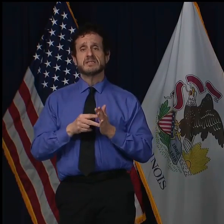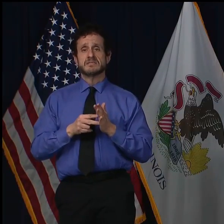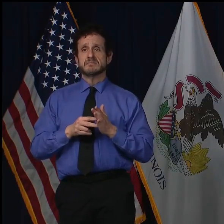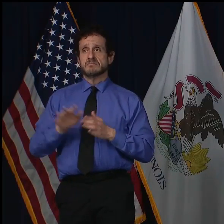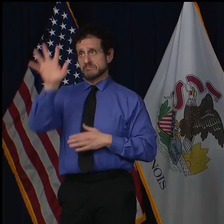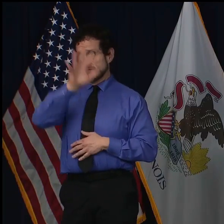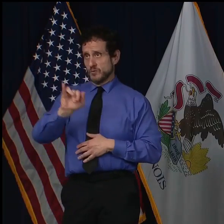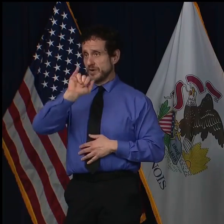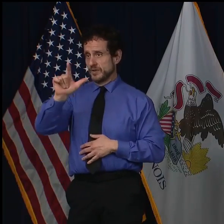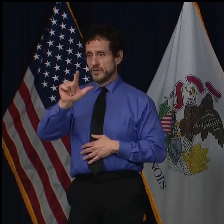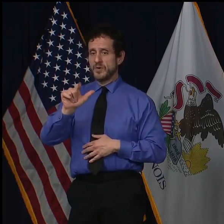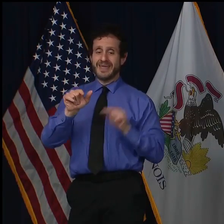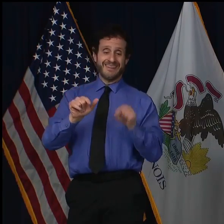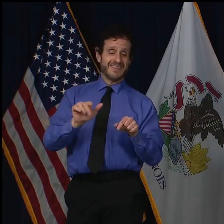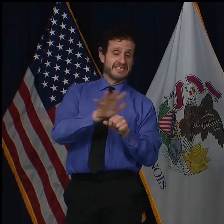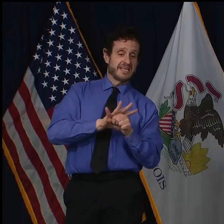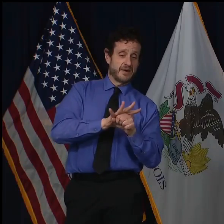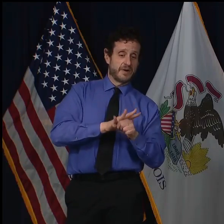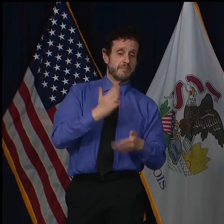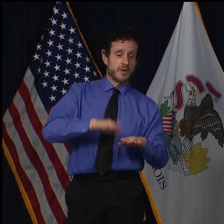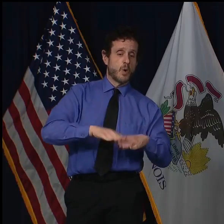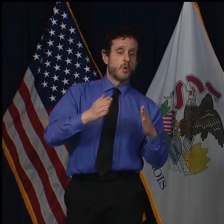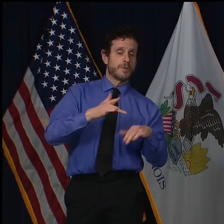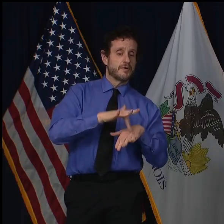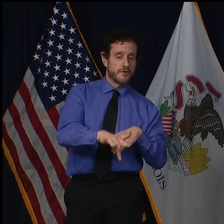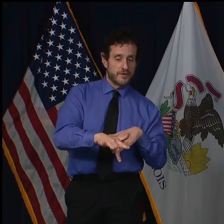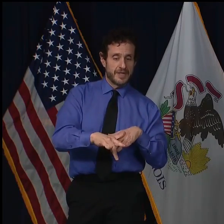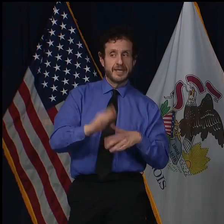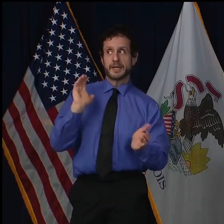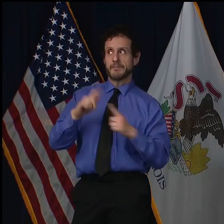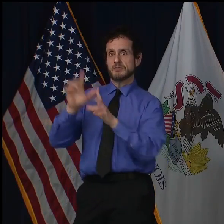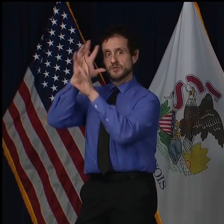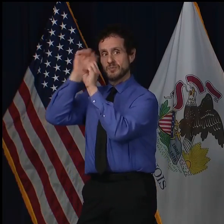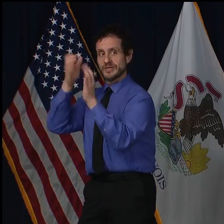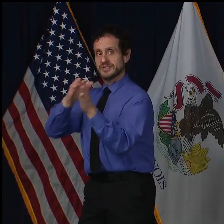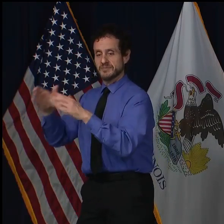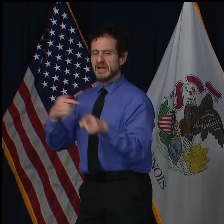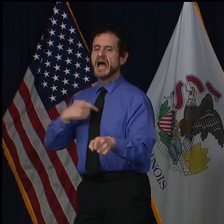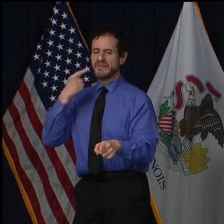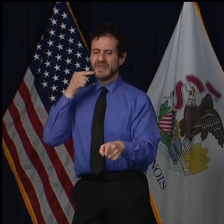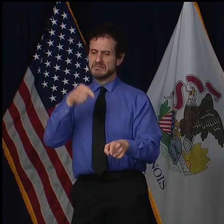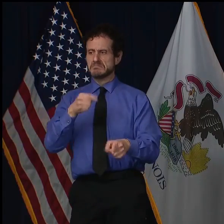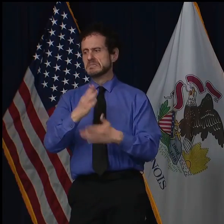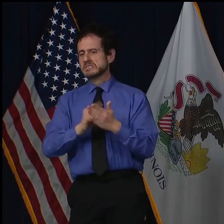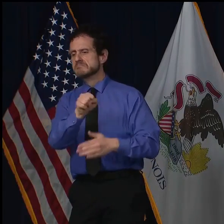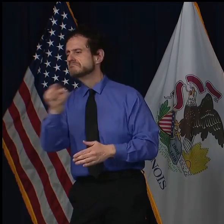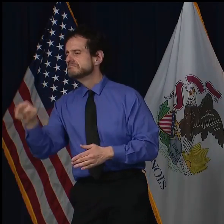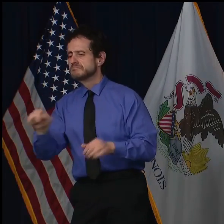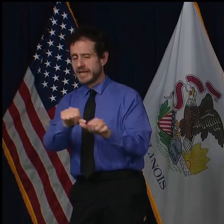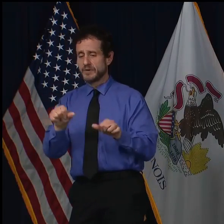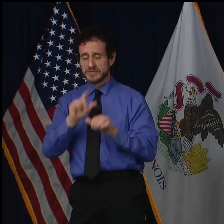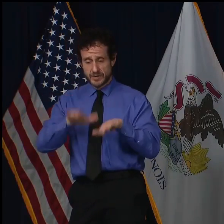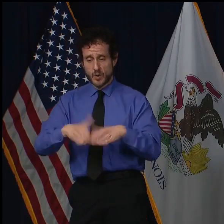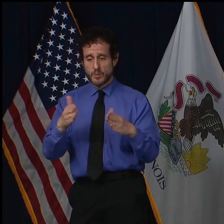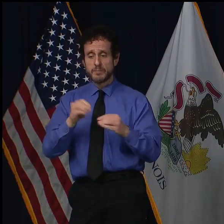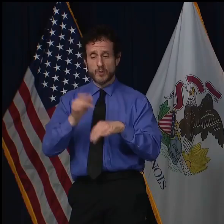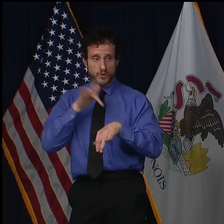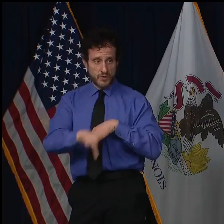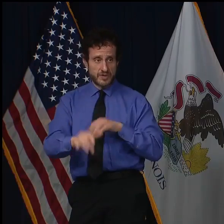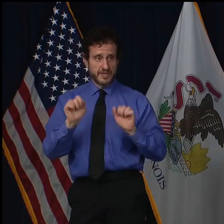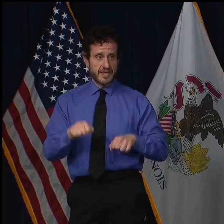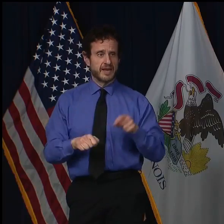areas of the state will open earlier than the president's plan would have suggested they could. Is that because you think we're going to be on